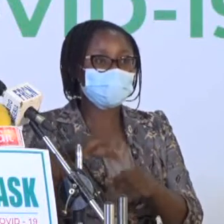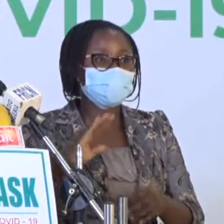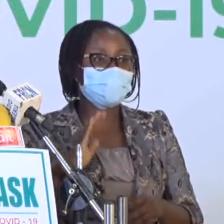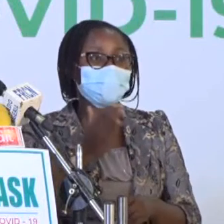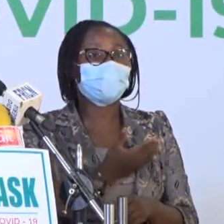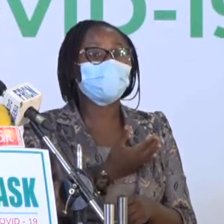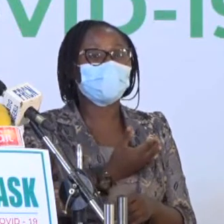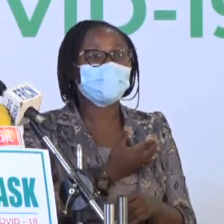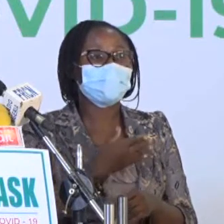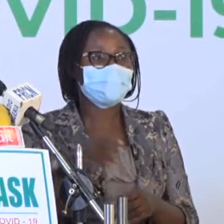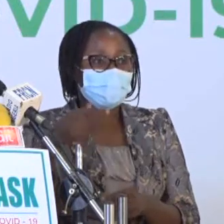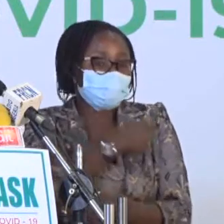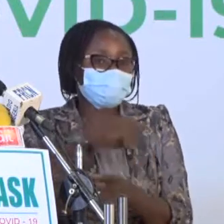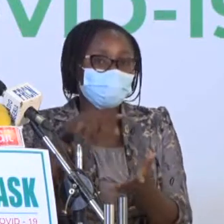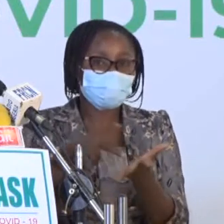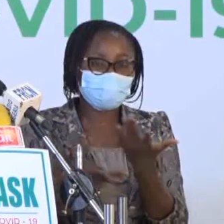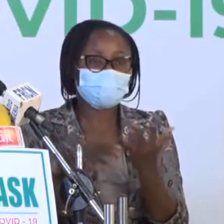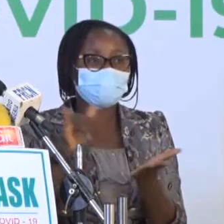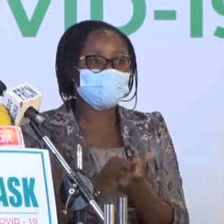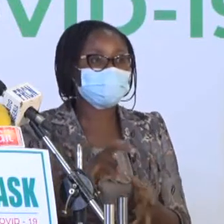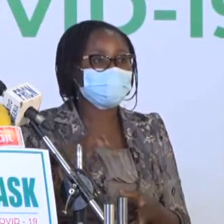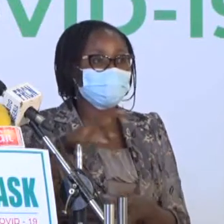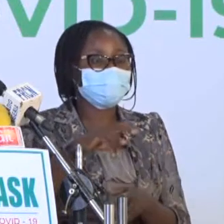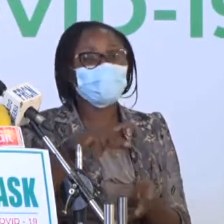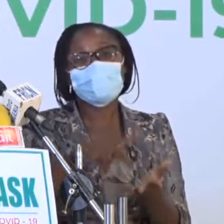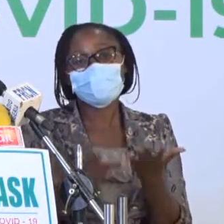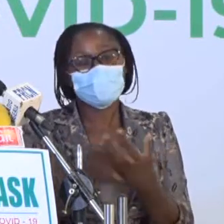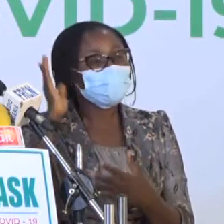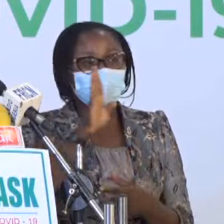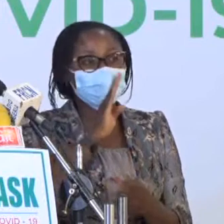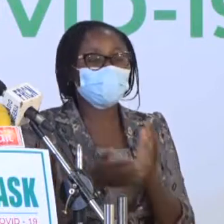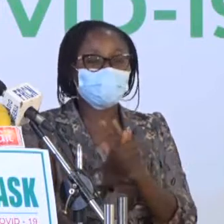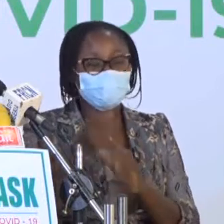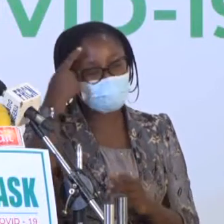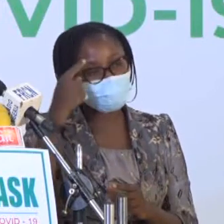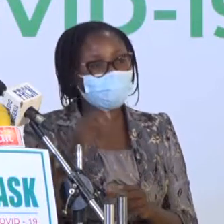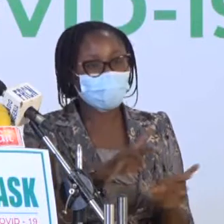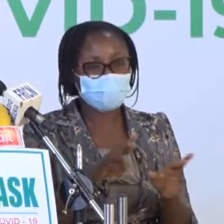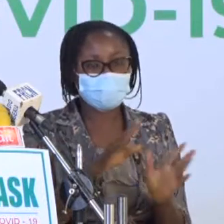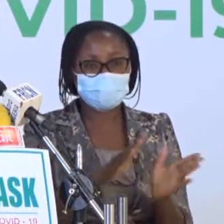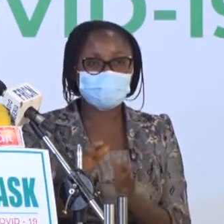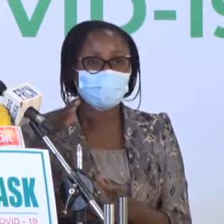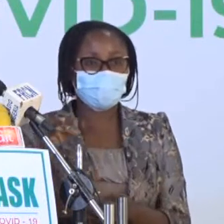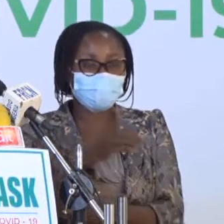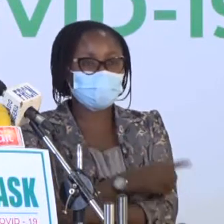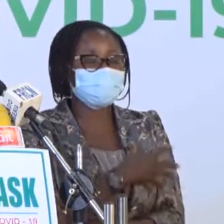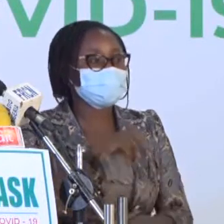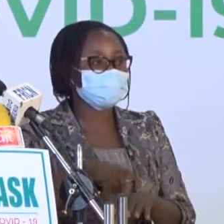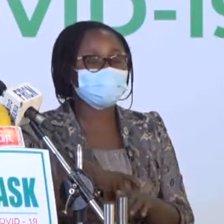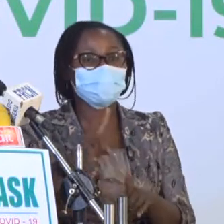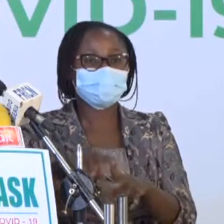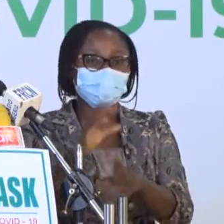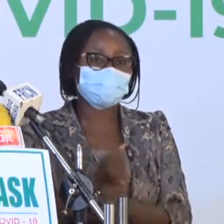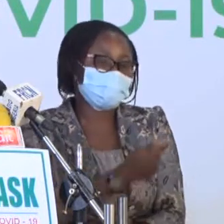immunization program that the target population will be pre-registered for efficient and orderly scheduling of dates and time to